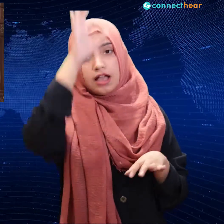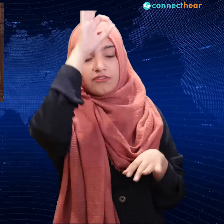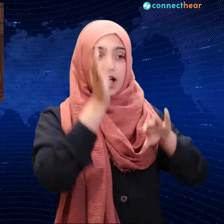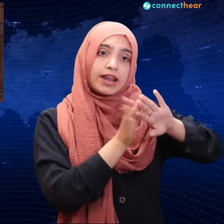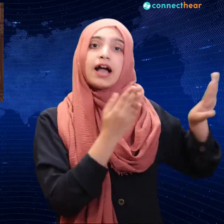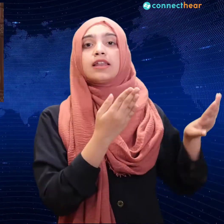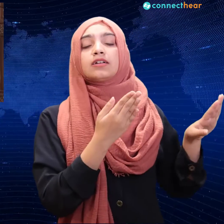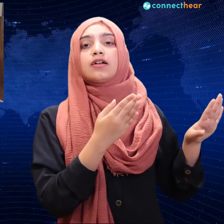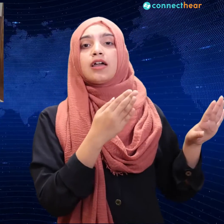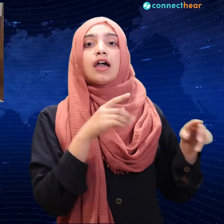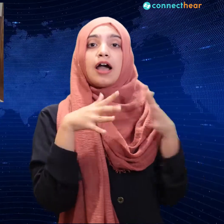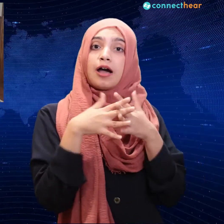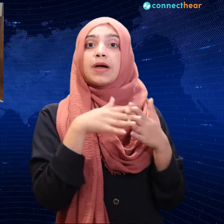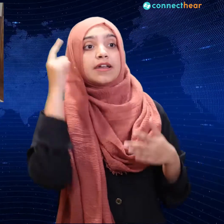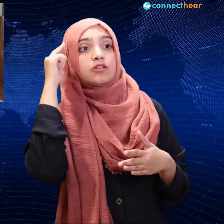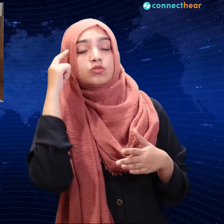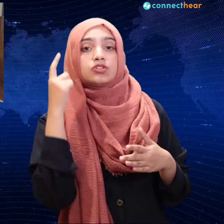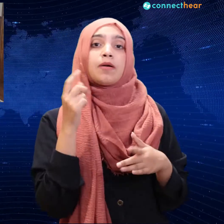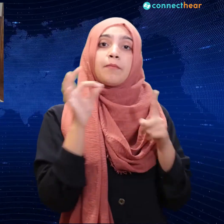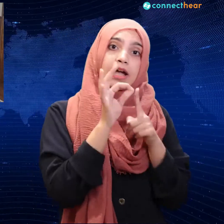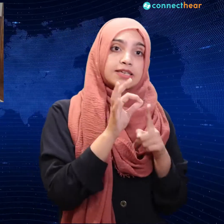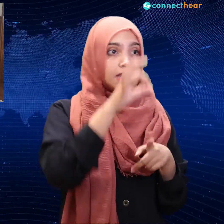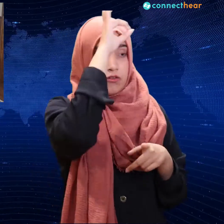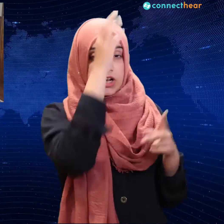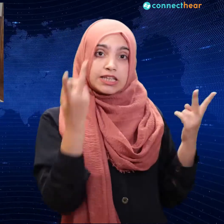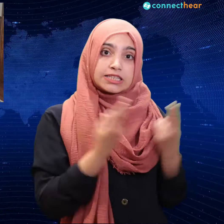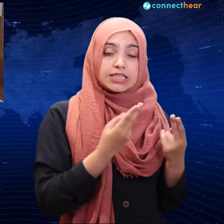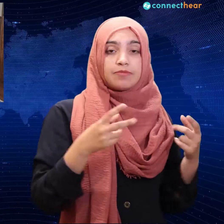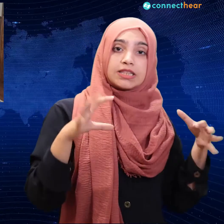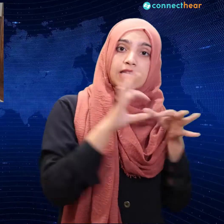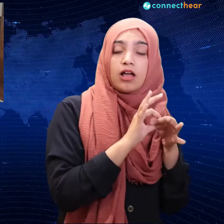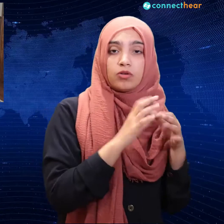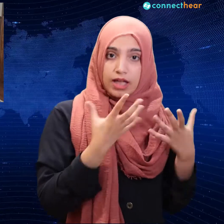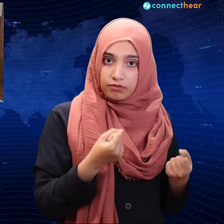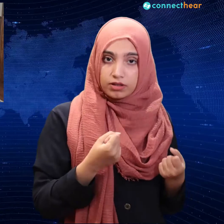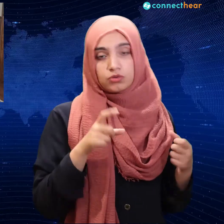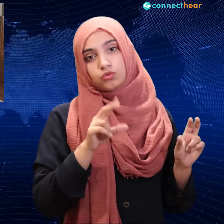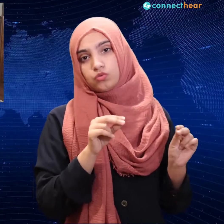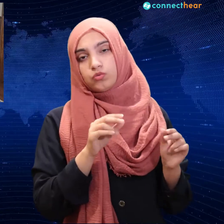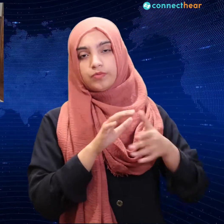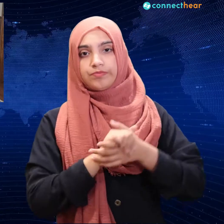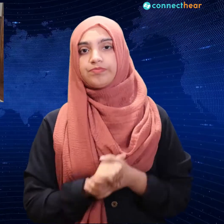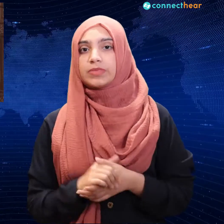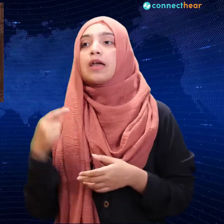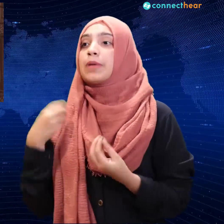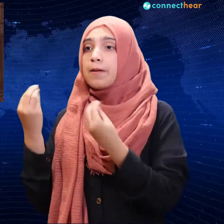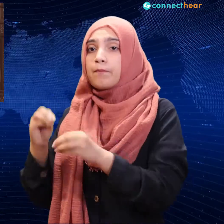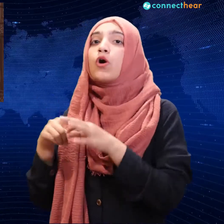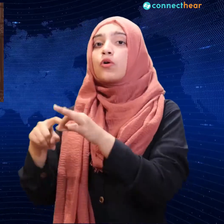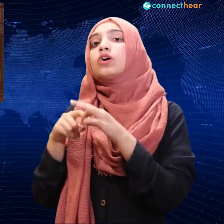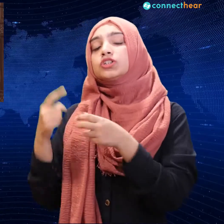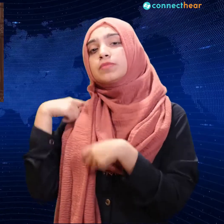being ally of the US. We were now supposed to take on also the Afghan Taliban. I was asking you for your response